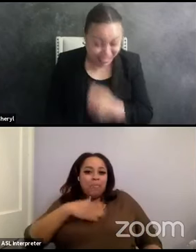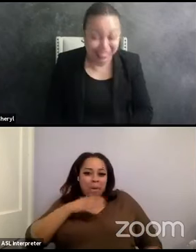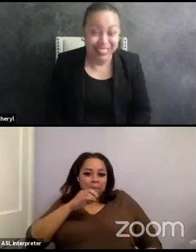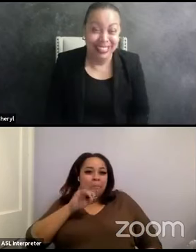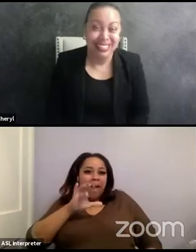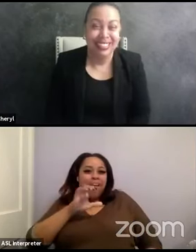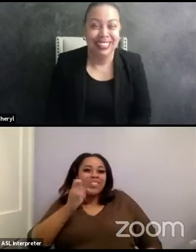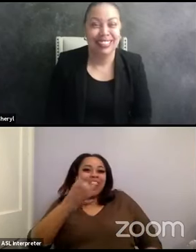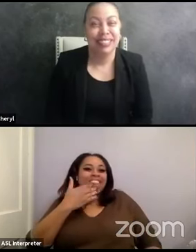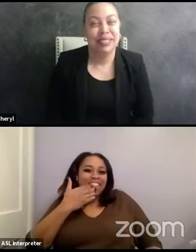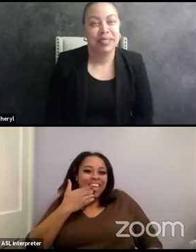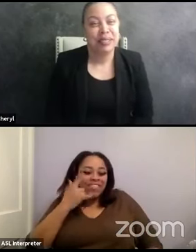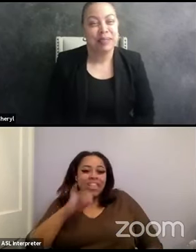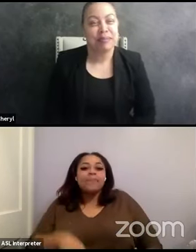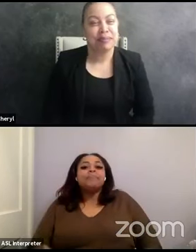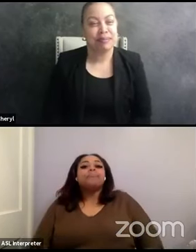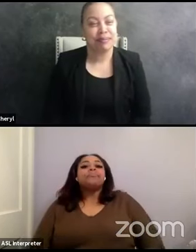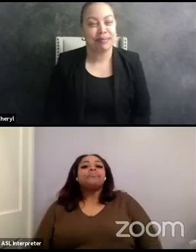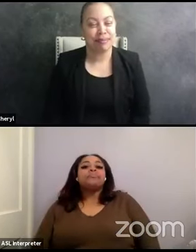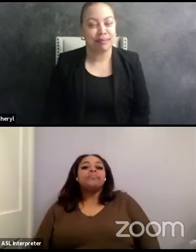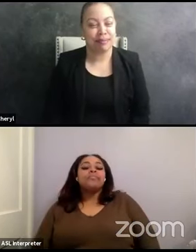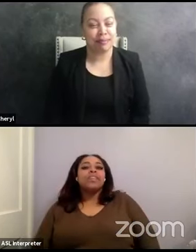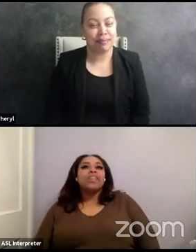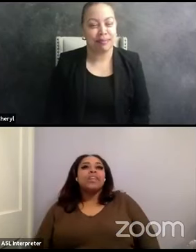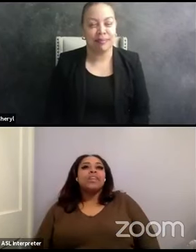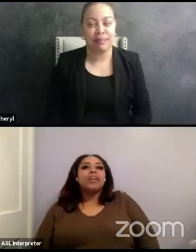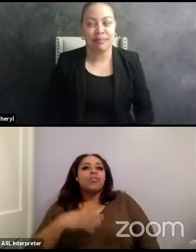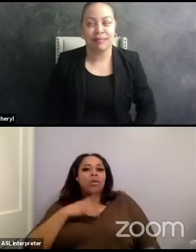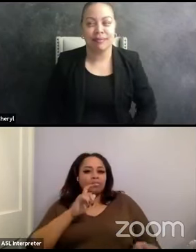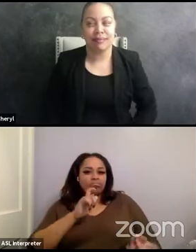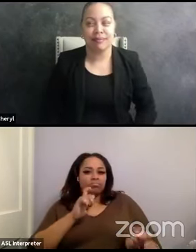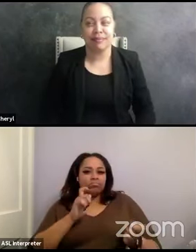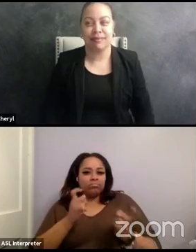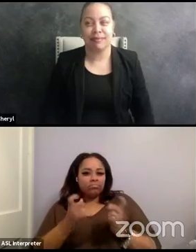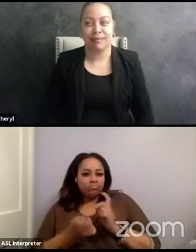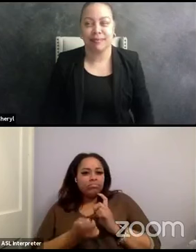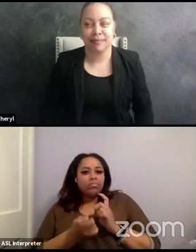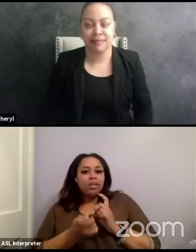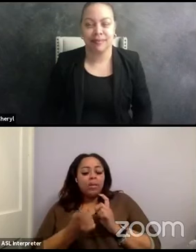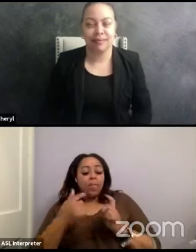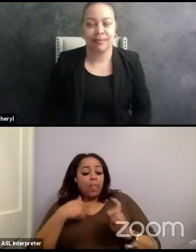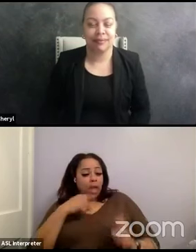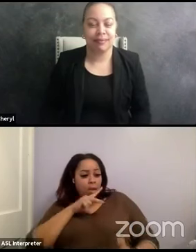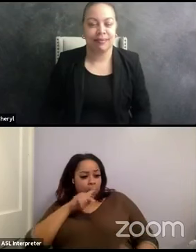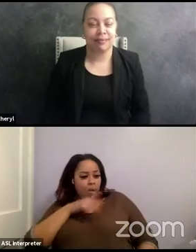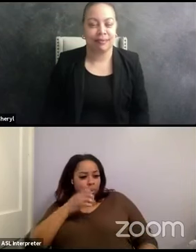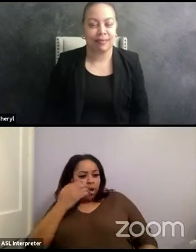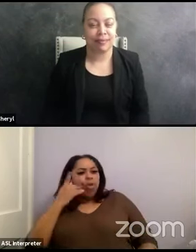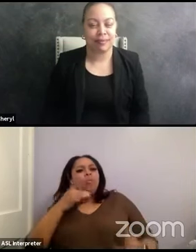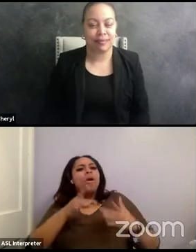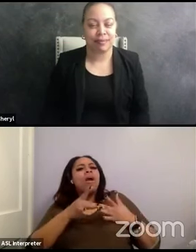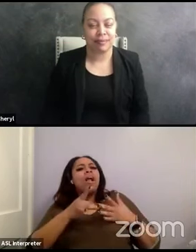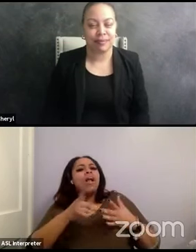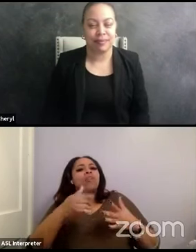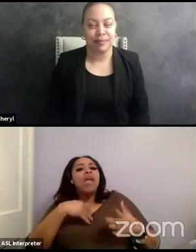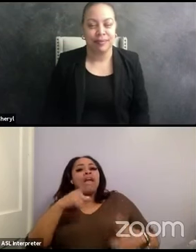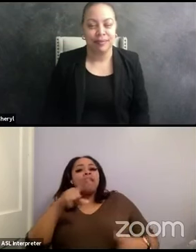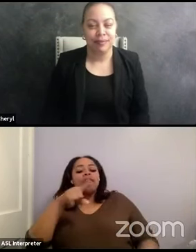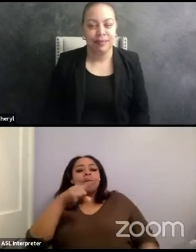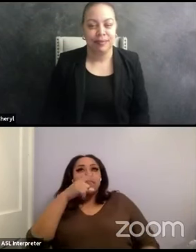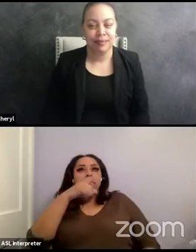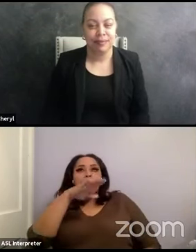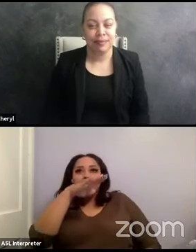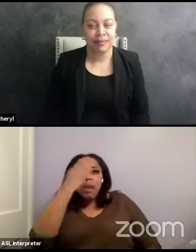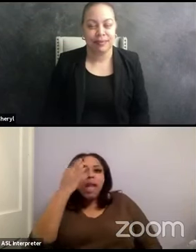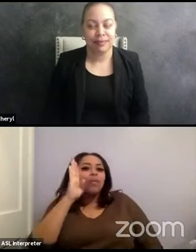you. What I want to shift gears for a second because I'd personally like to know what guidance do you have for Black and Brown